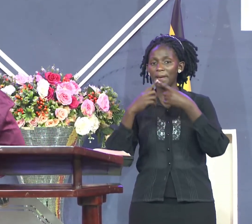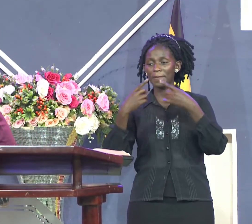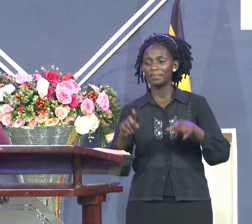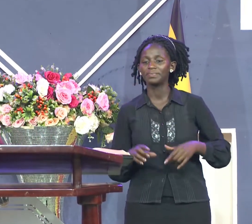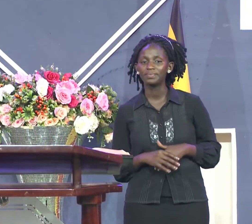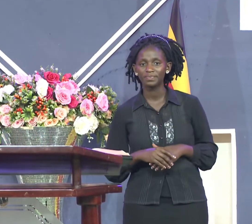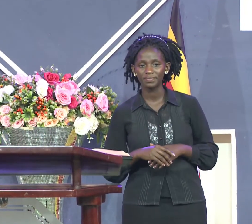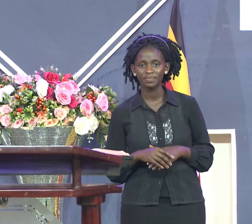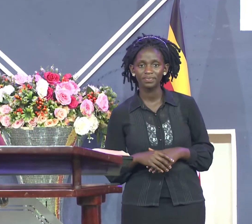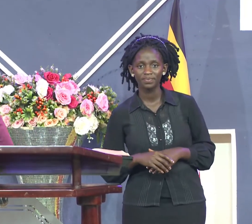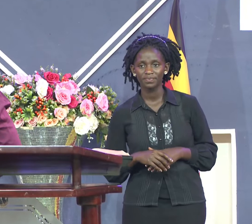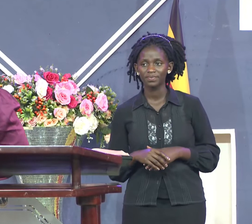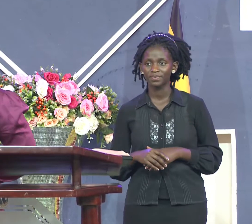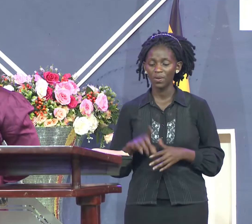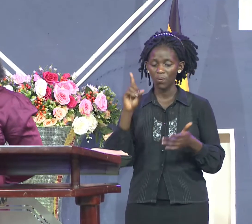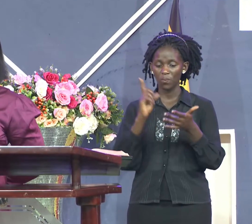But